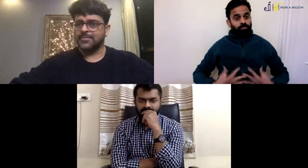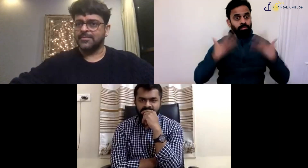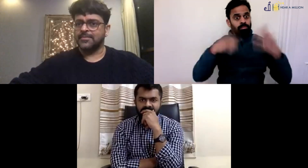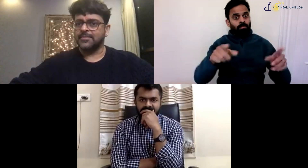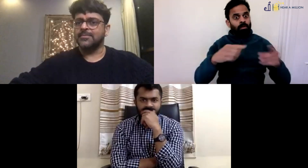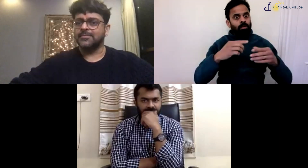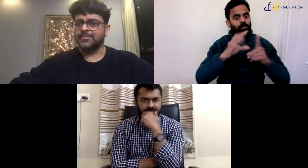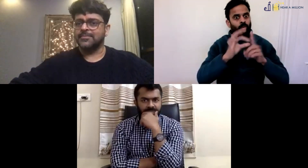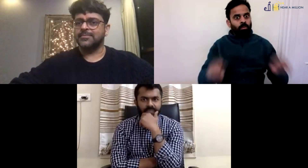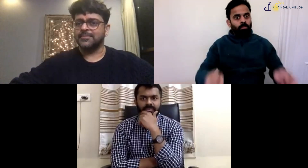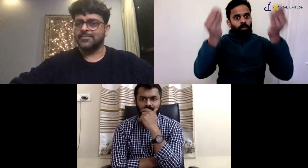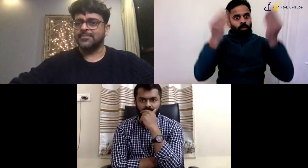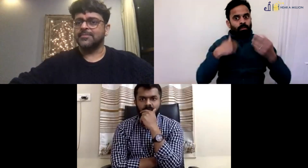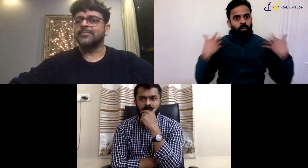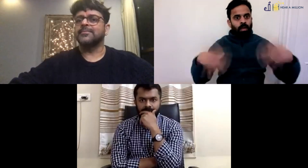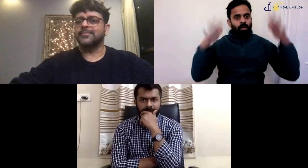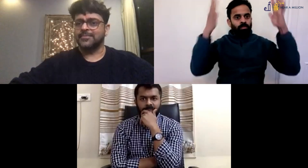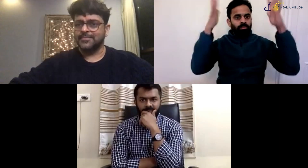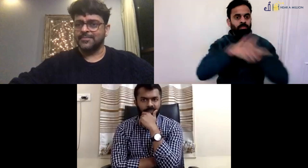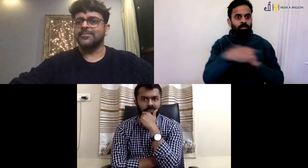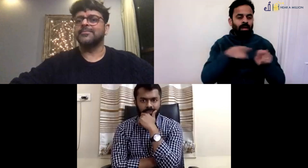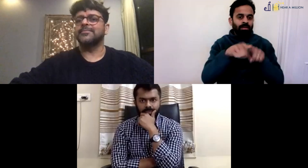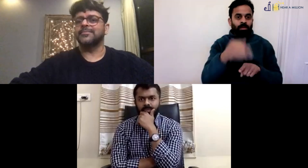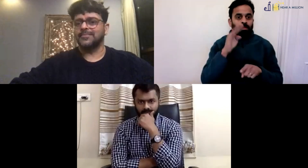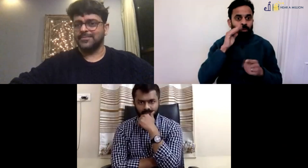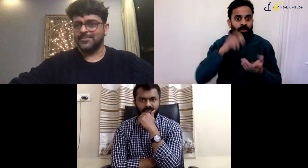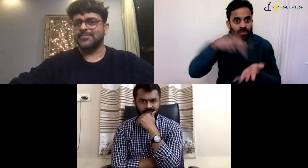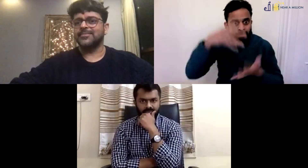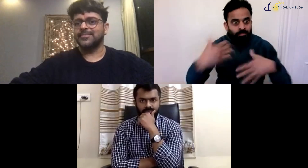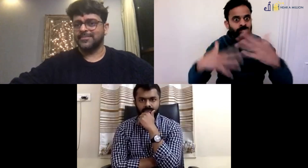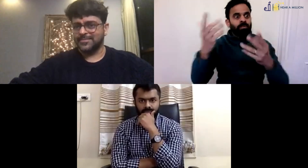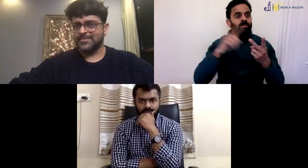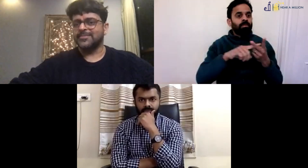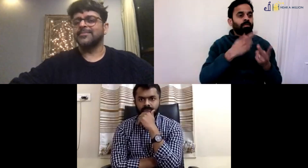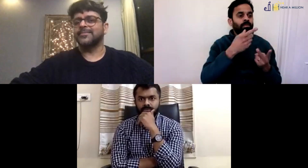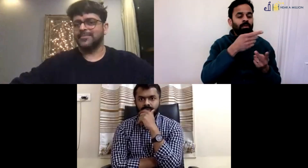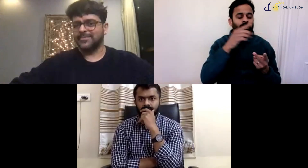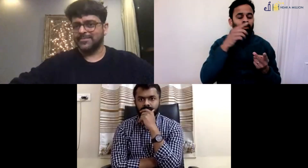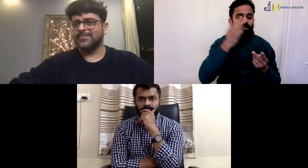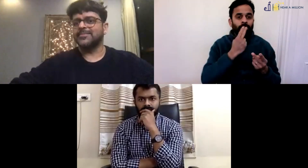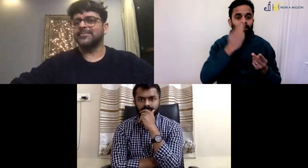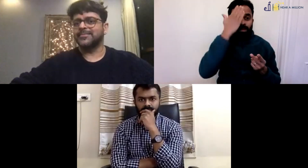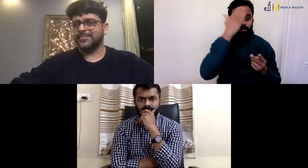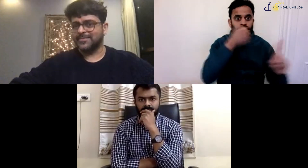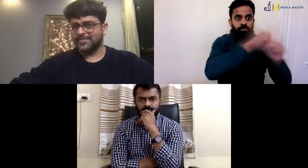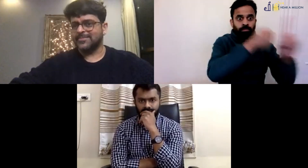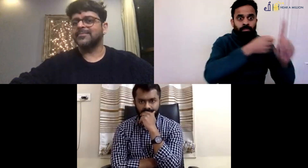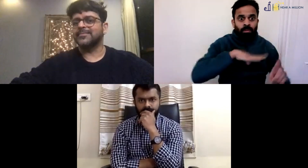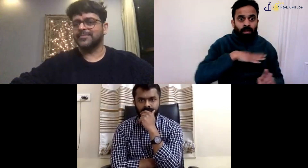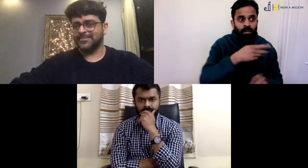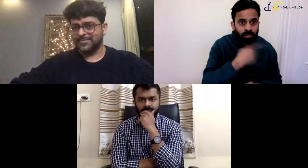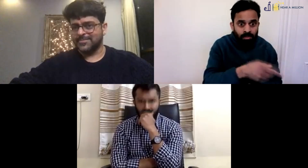my sharings has really inspired people to do more than anything. Like for example, Manan has started so